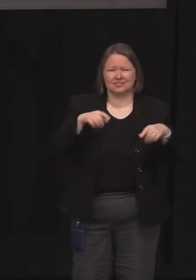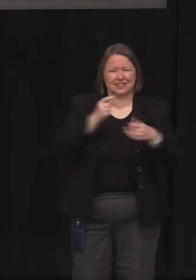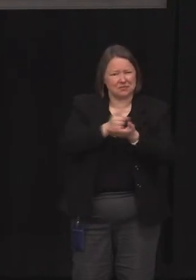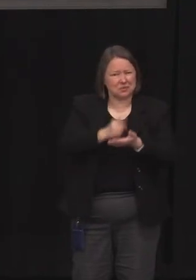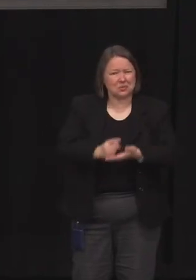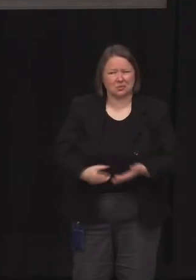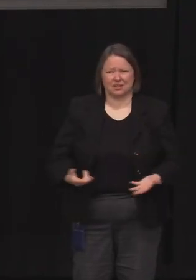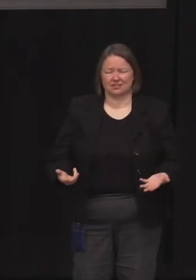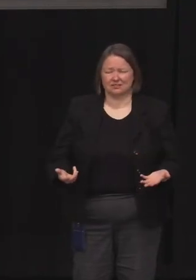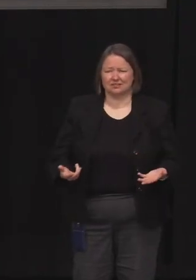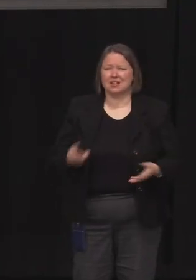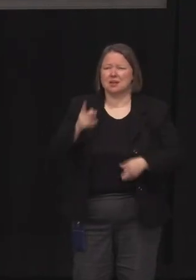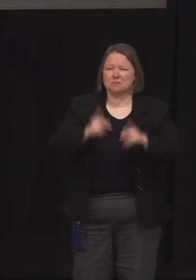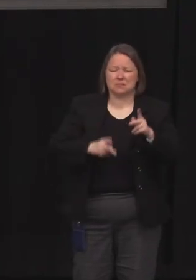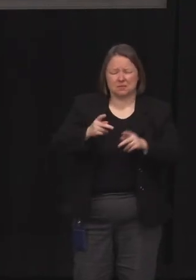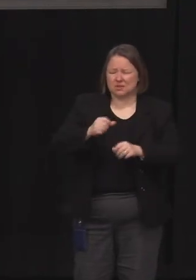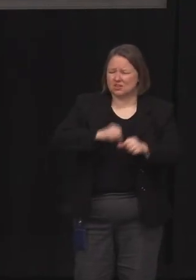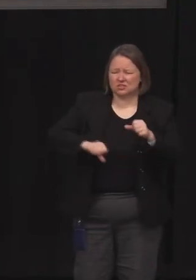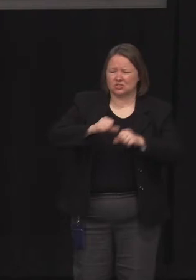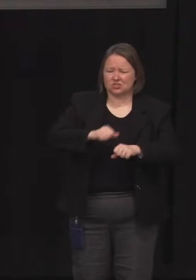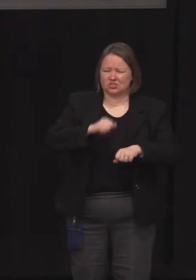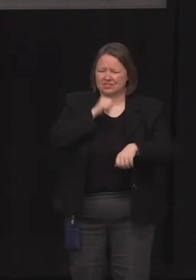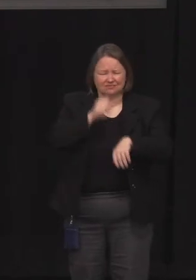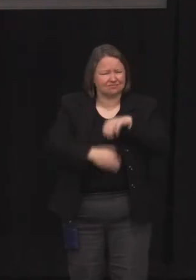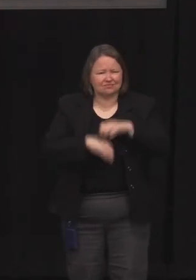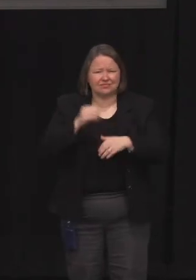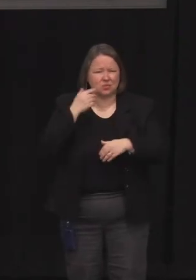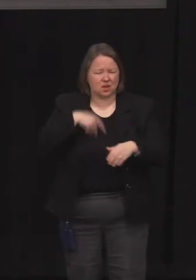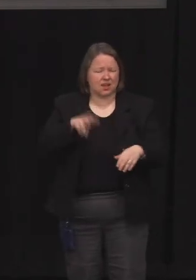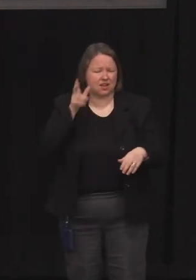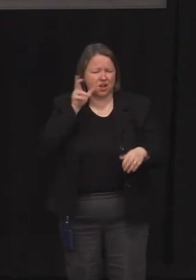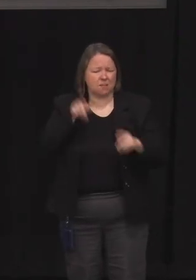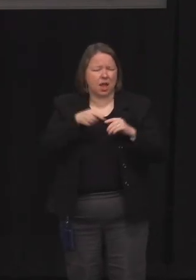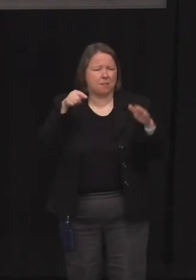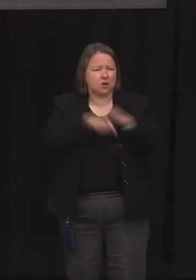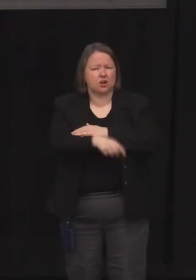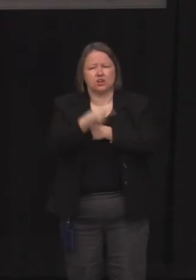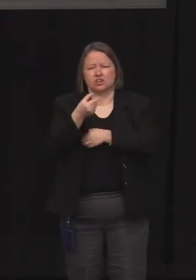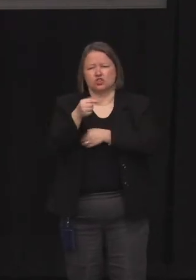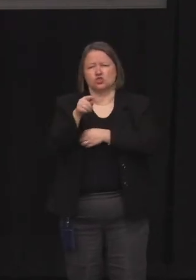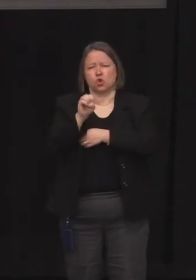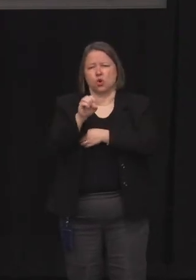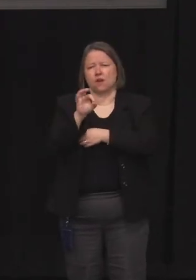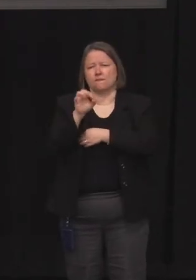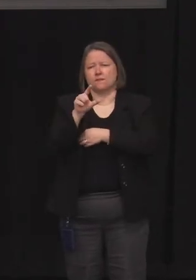The social unrest that reverberated throughout the world after the murder of George Floyd.